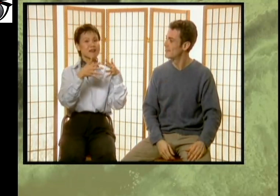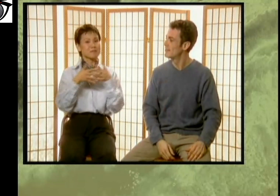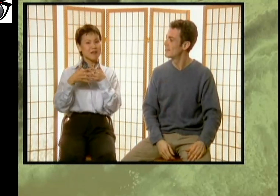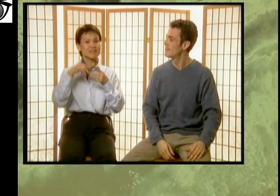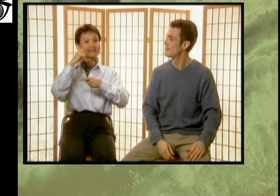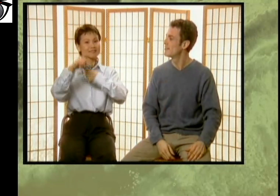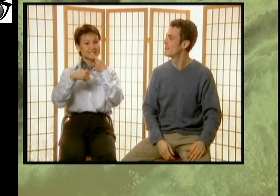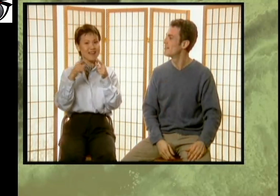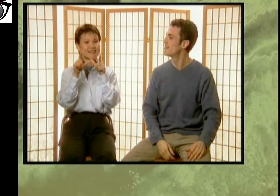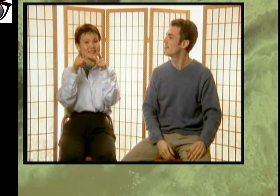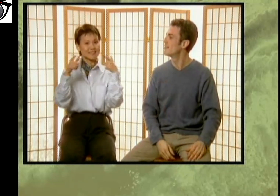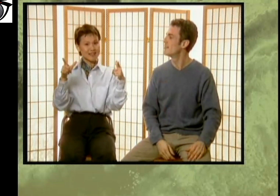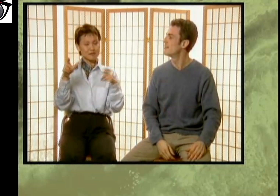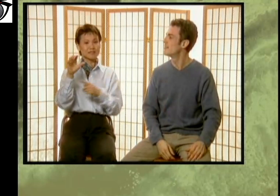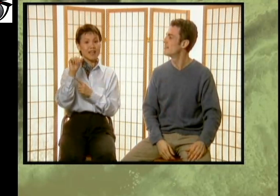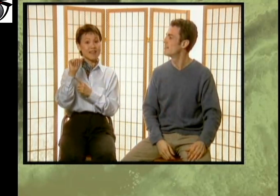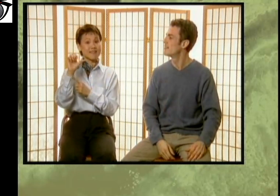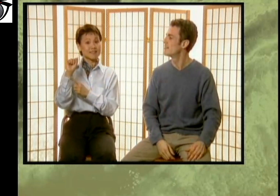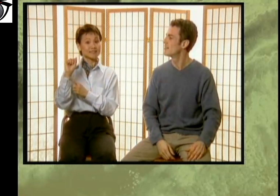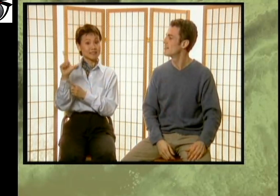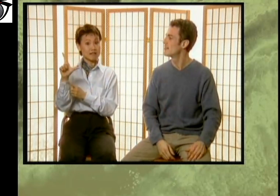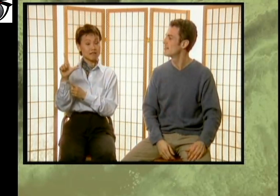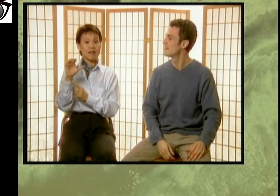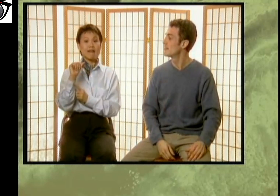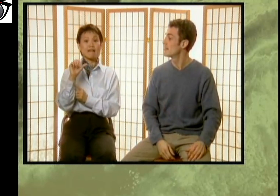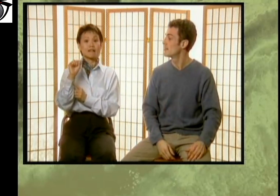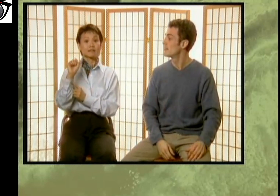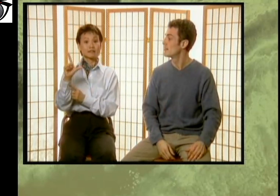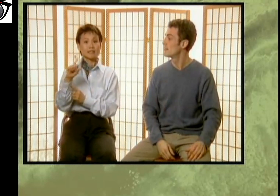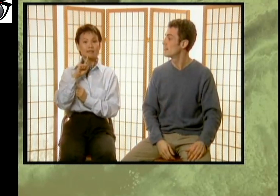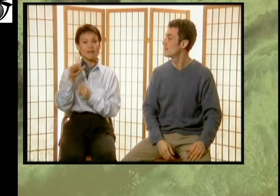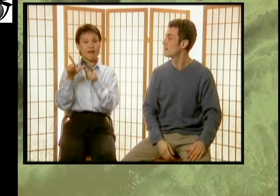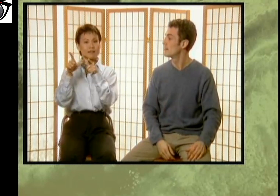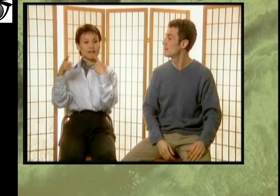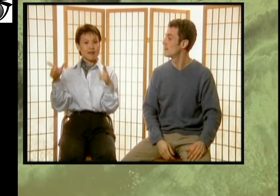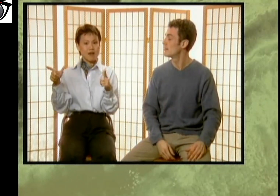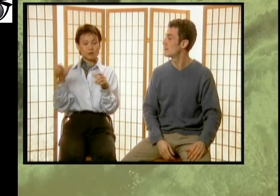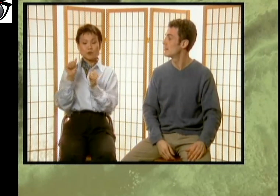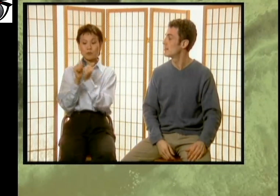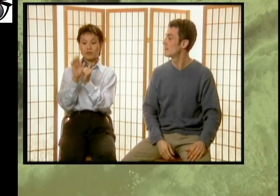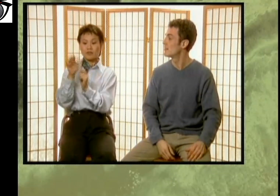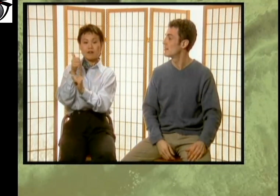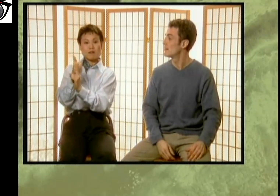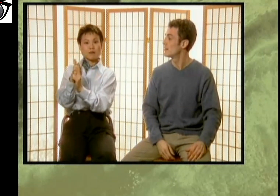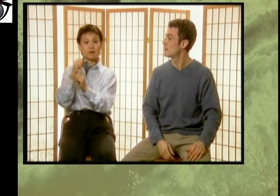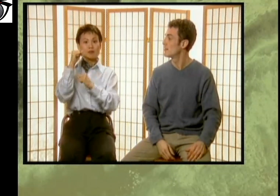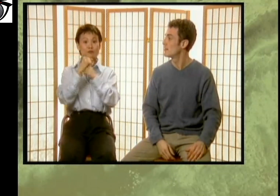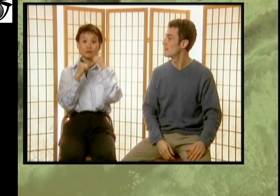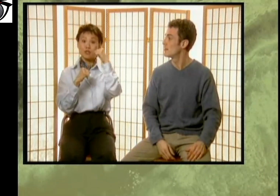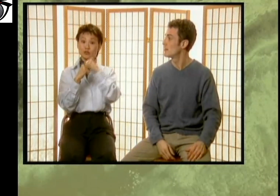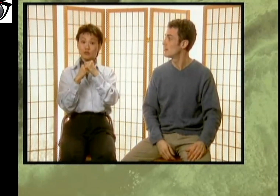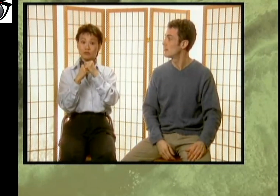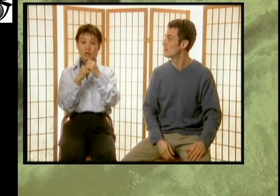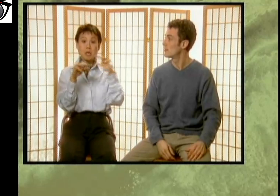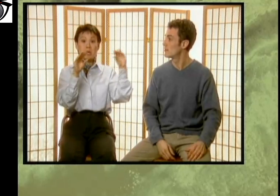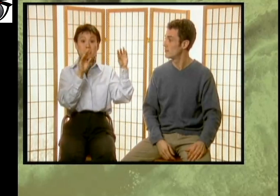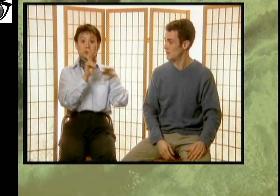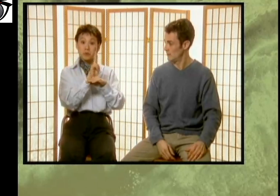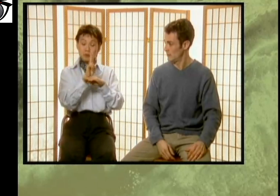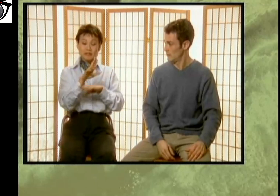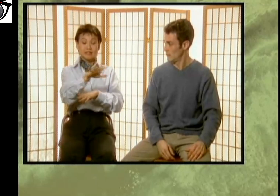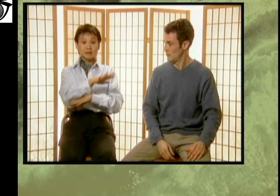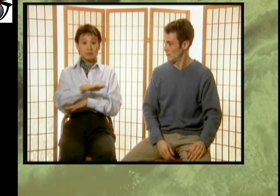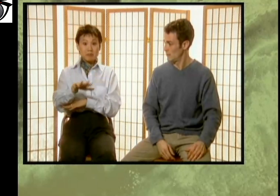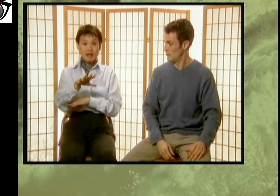That's right. I'm signing American Sign Language, ASL. ASL is a language with its own